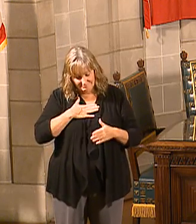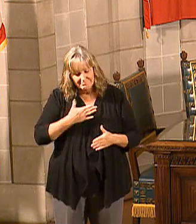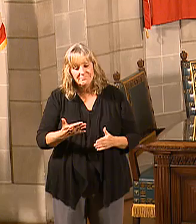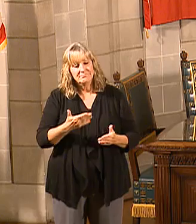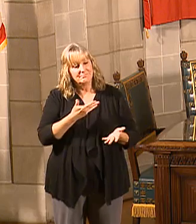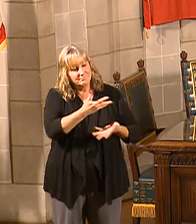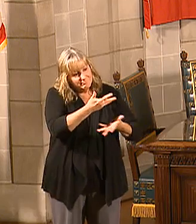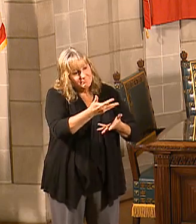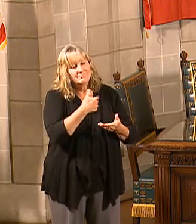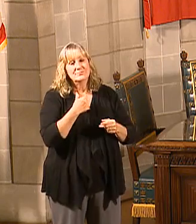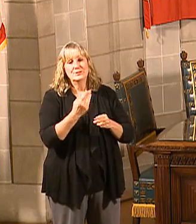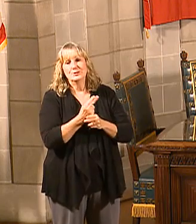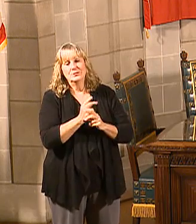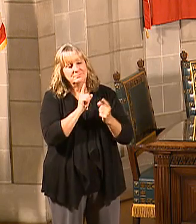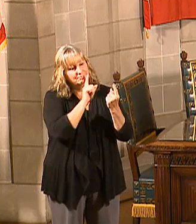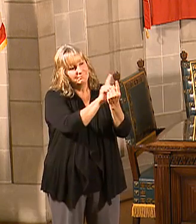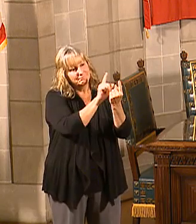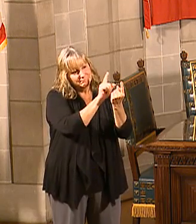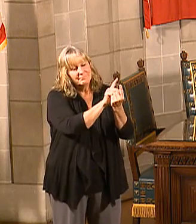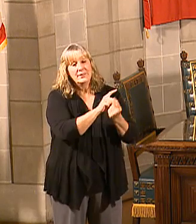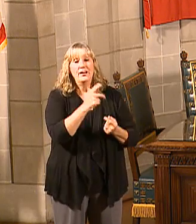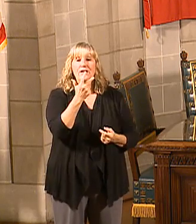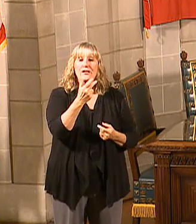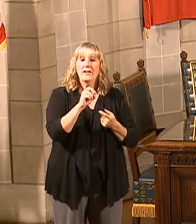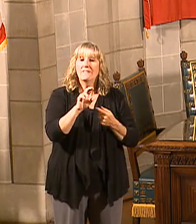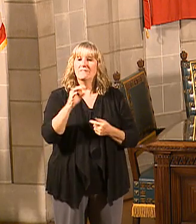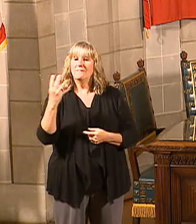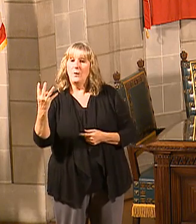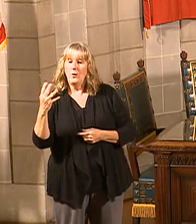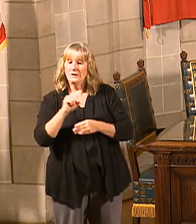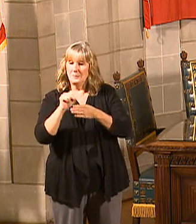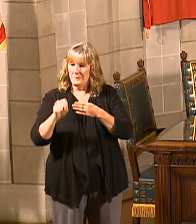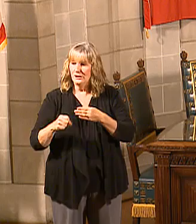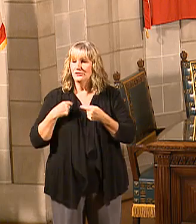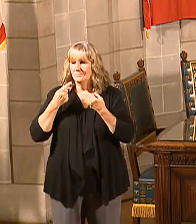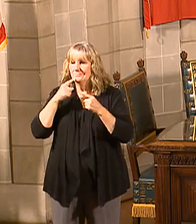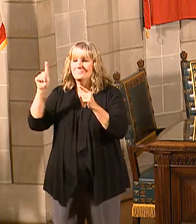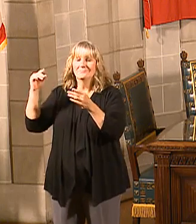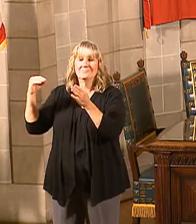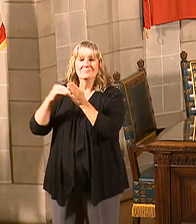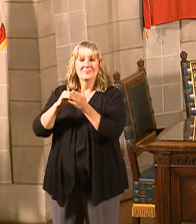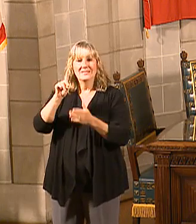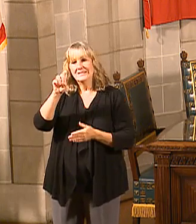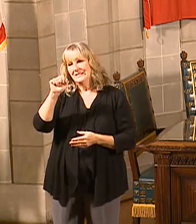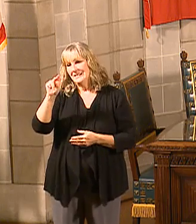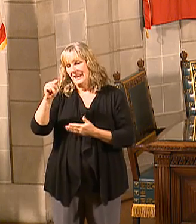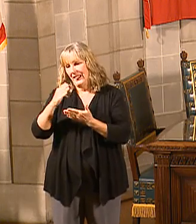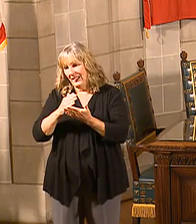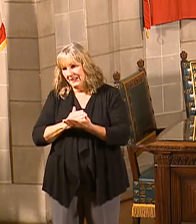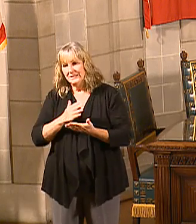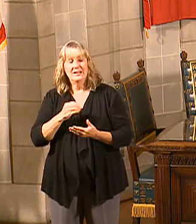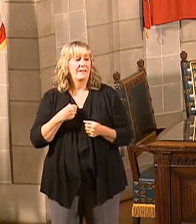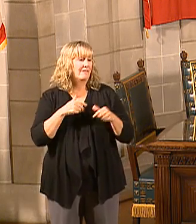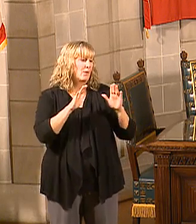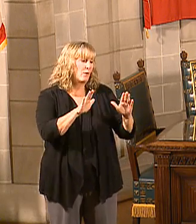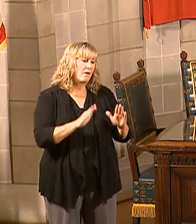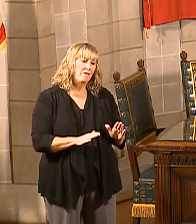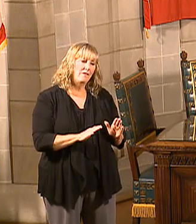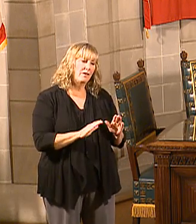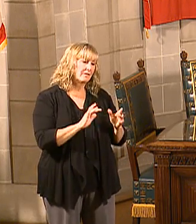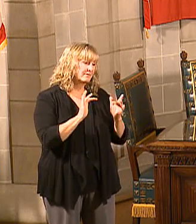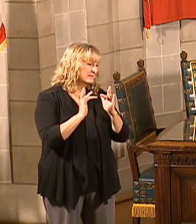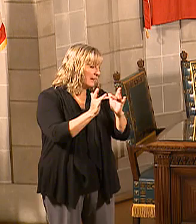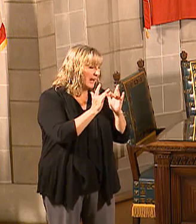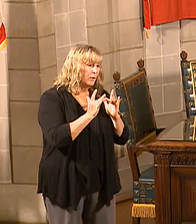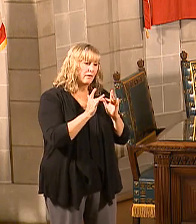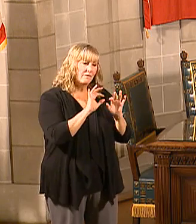as well. 3 of my 4 semesters, I made the dean's list. I also had an amazing support network of family and friends that were